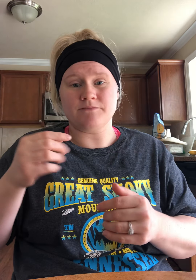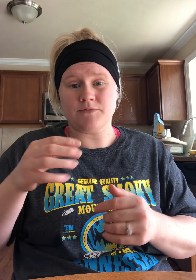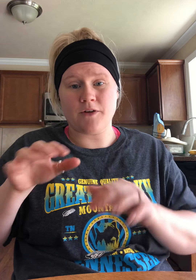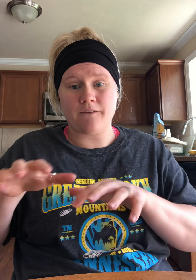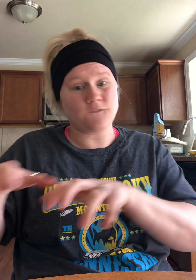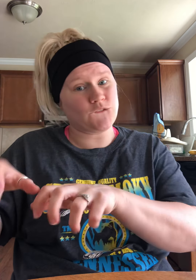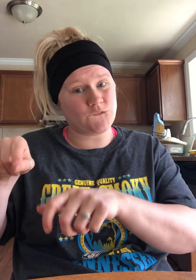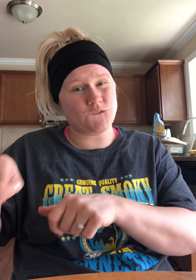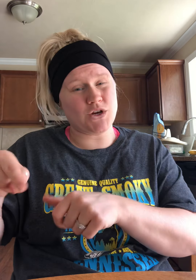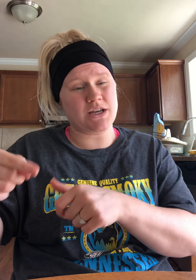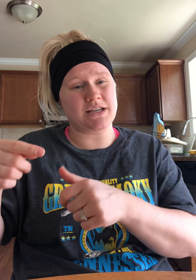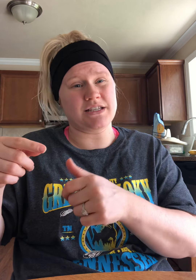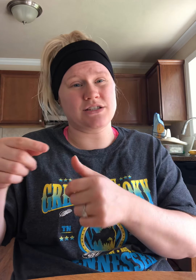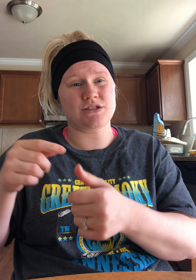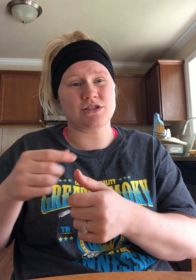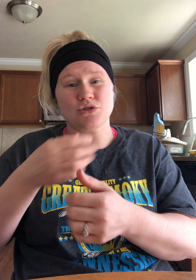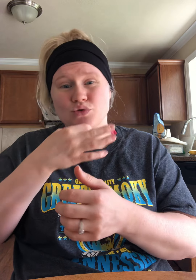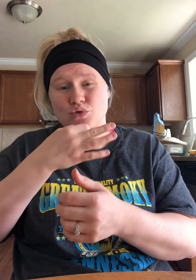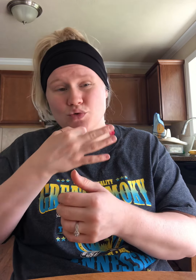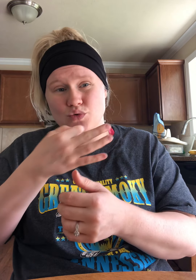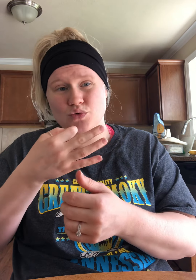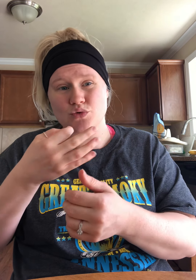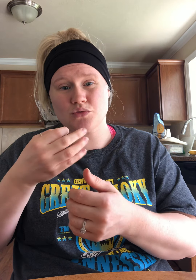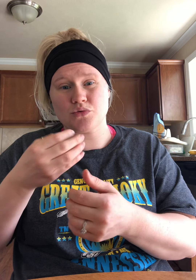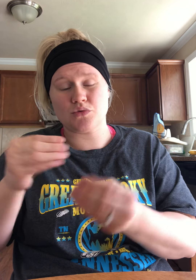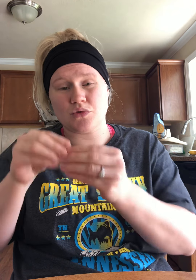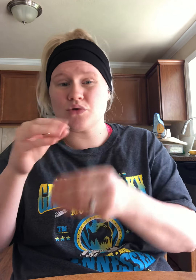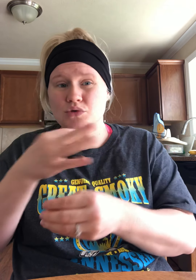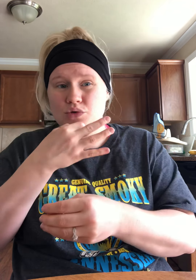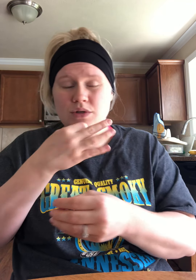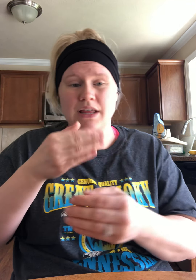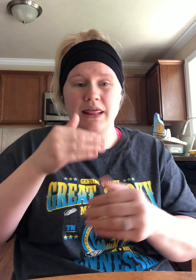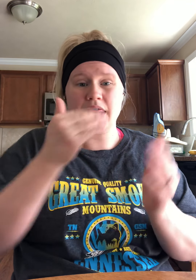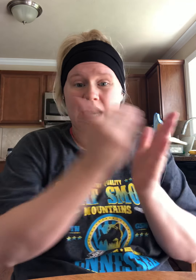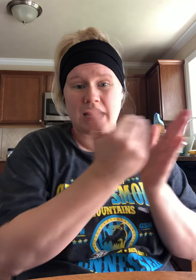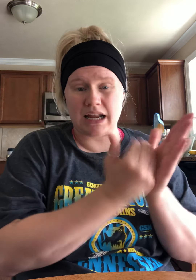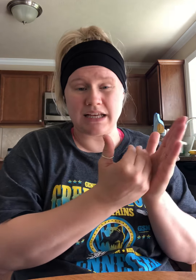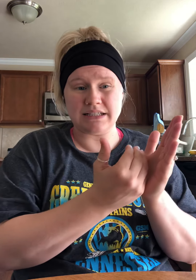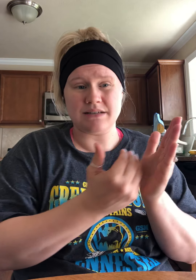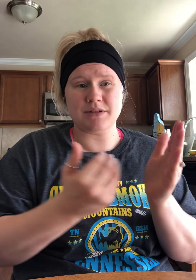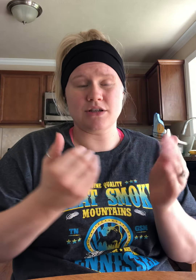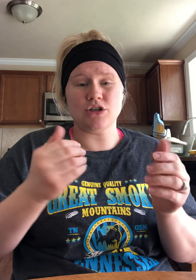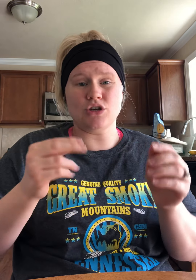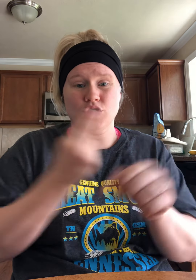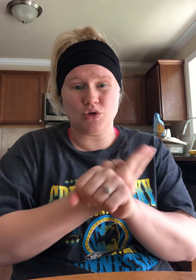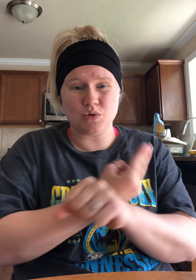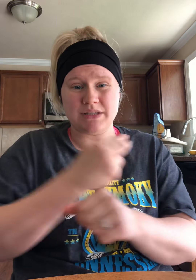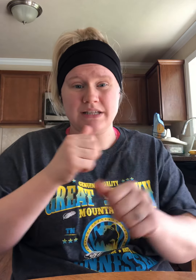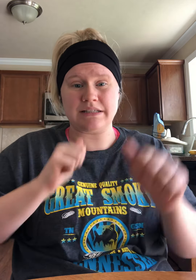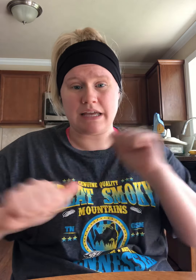want to, or the next step you could view as a scientific method, it doesn't have to be this regimented, but this is